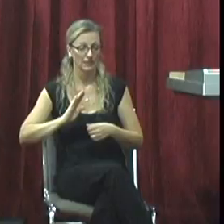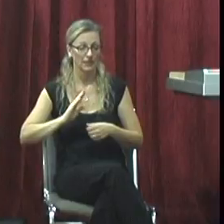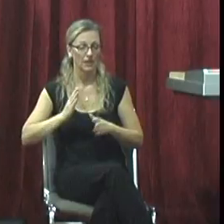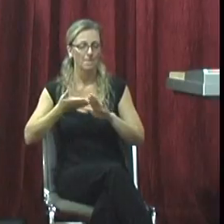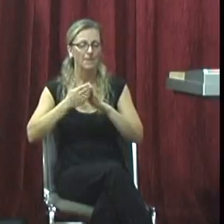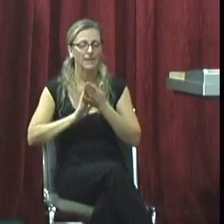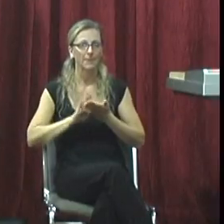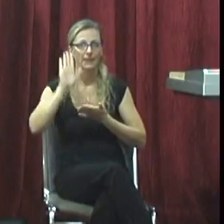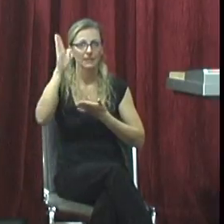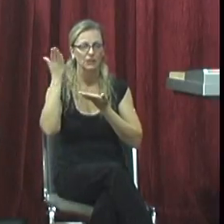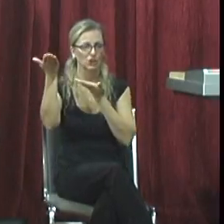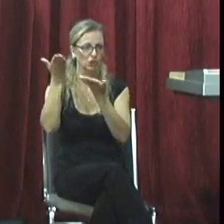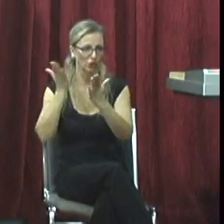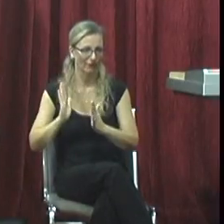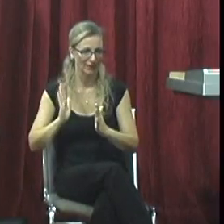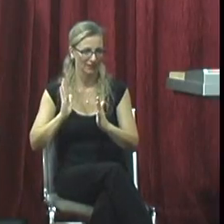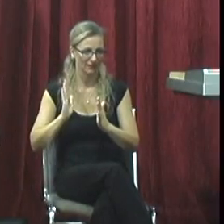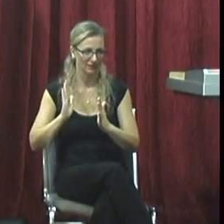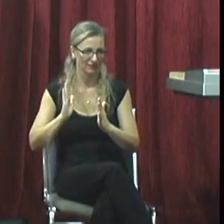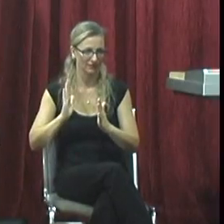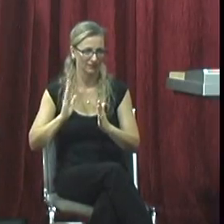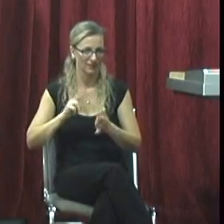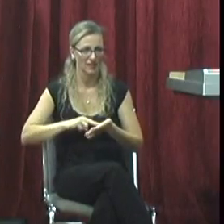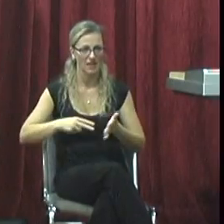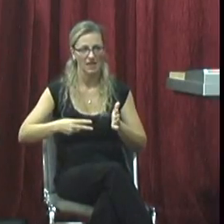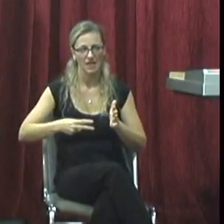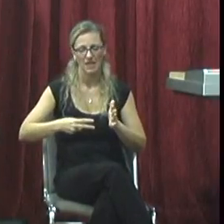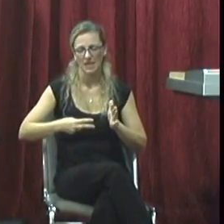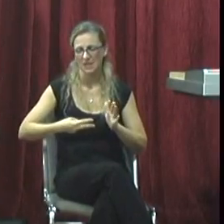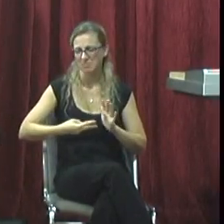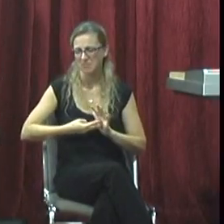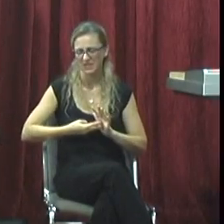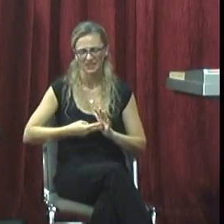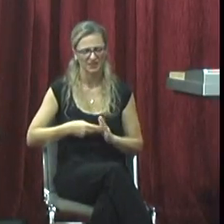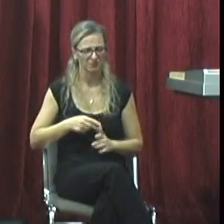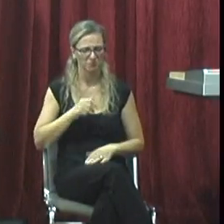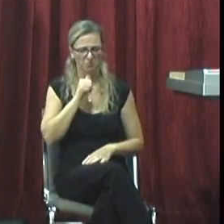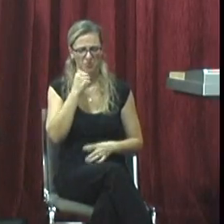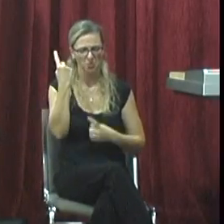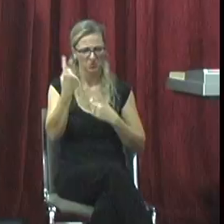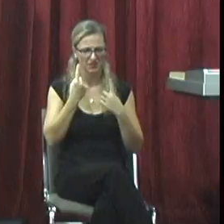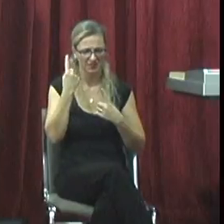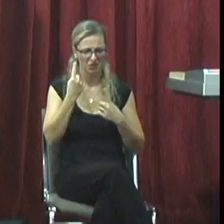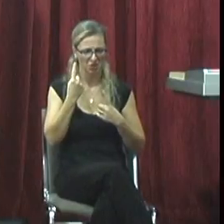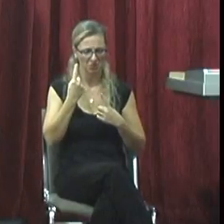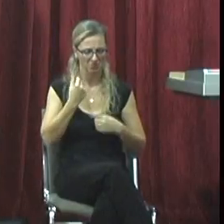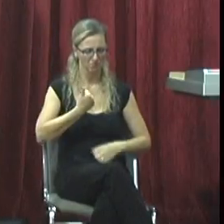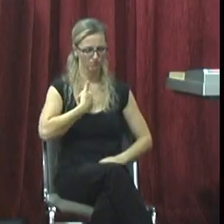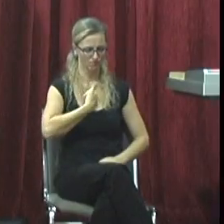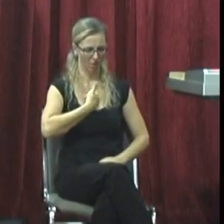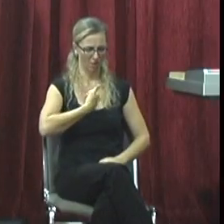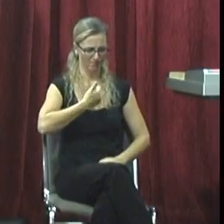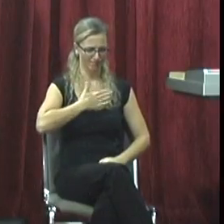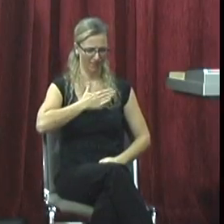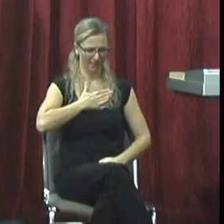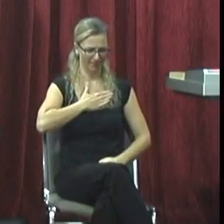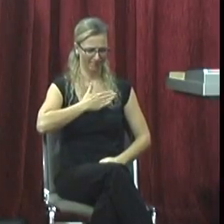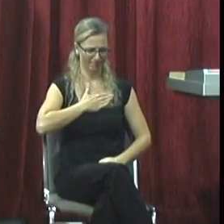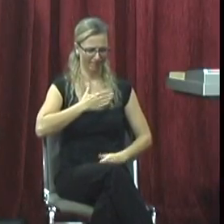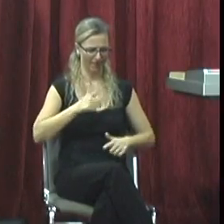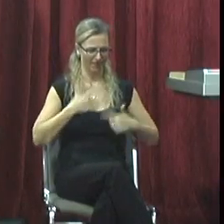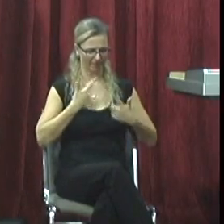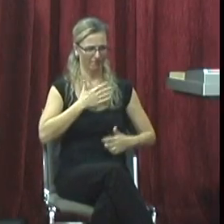news. And it means no longer considering your life as belonging to you, no longer owning